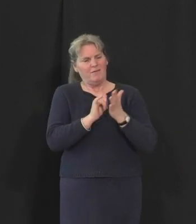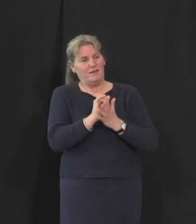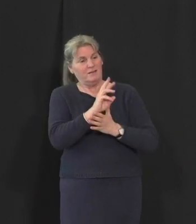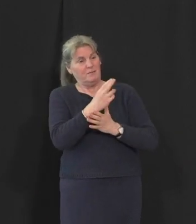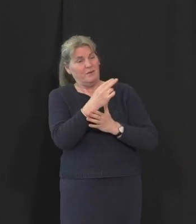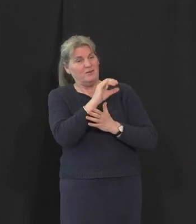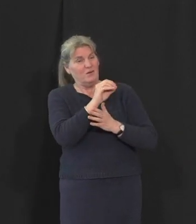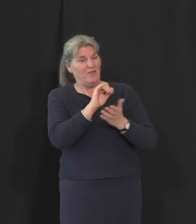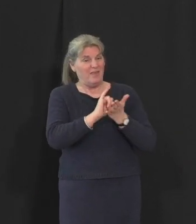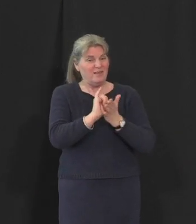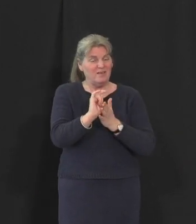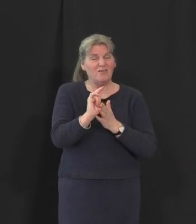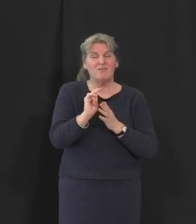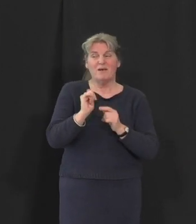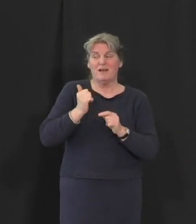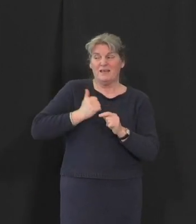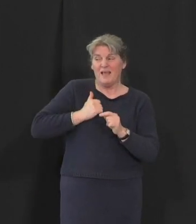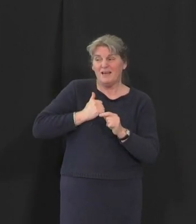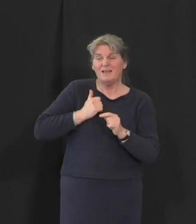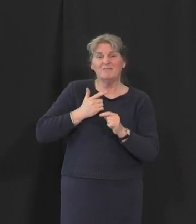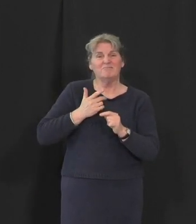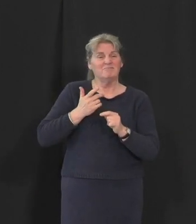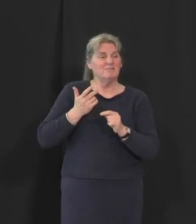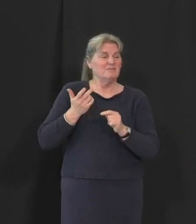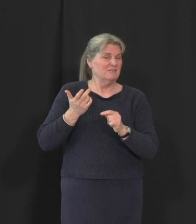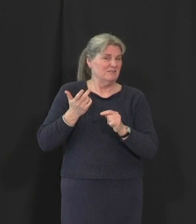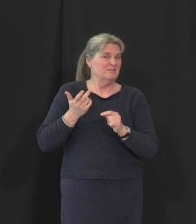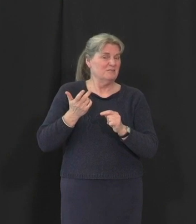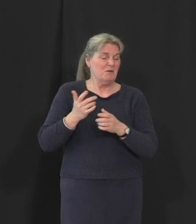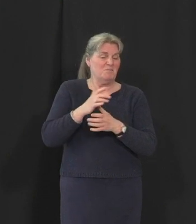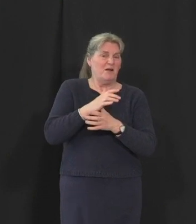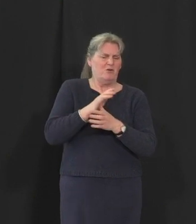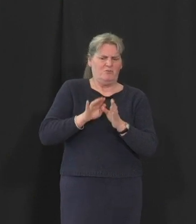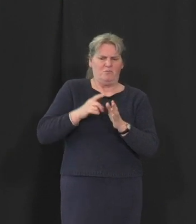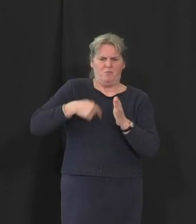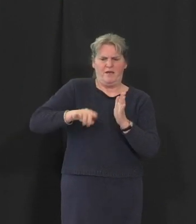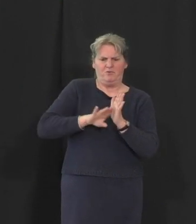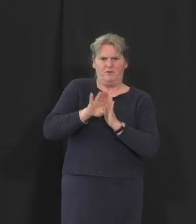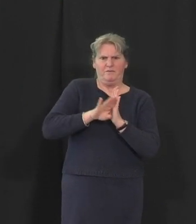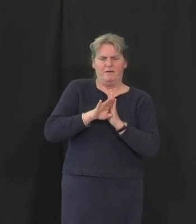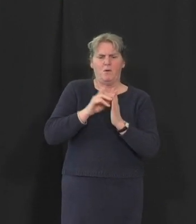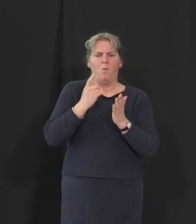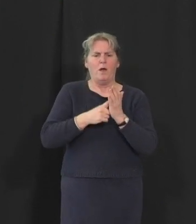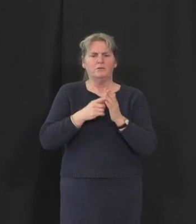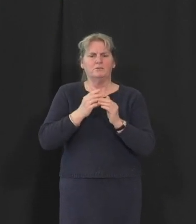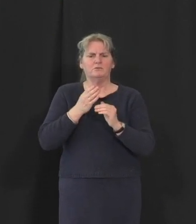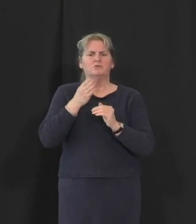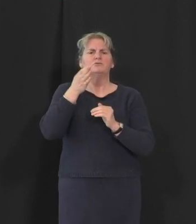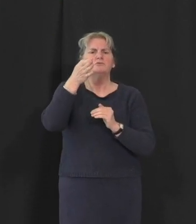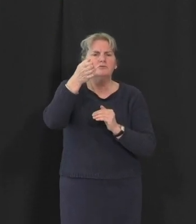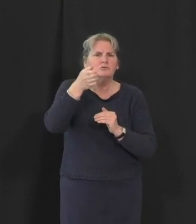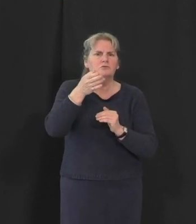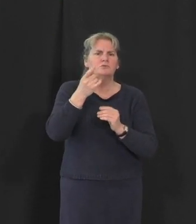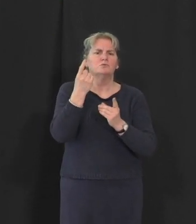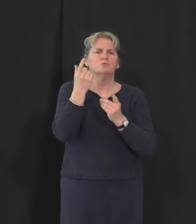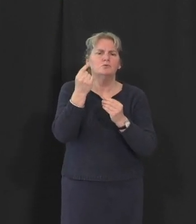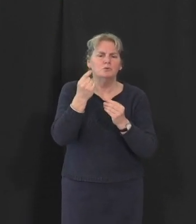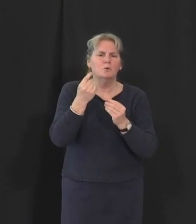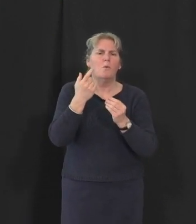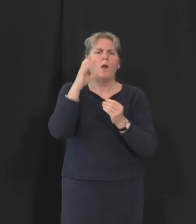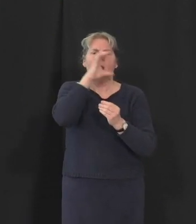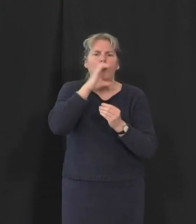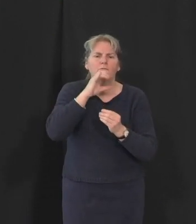make sense for us nationally and locally, but also the priorities for where we should be looking at opening up first and